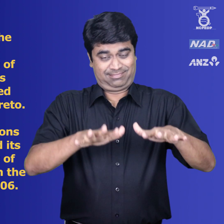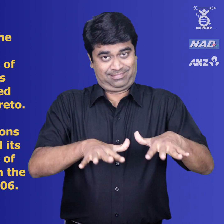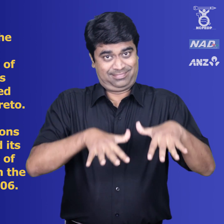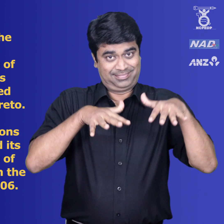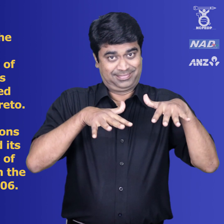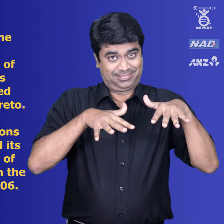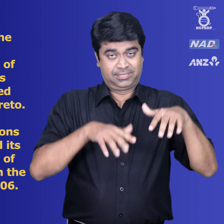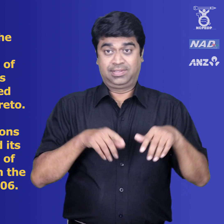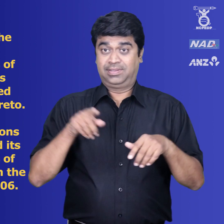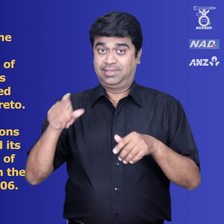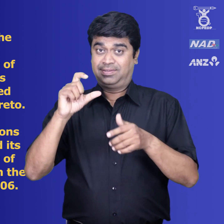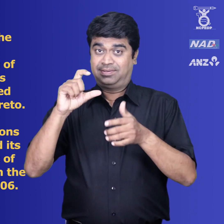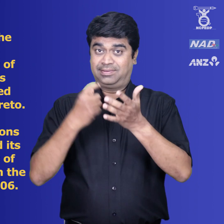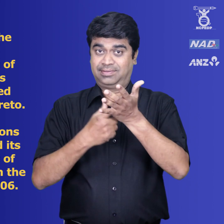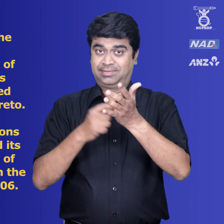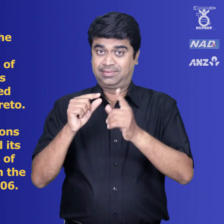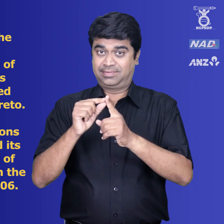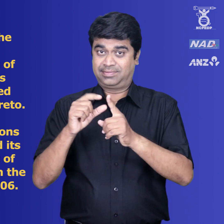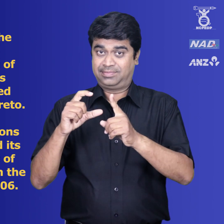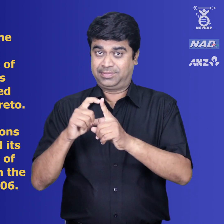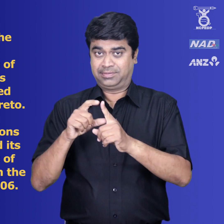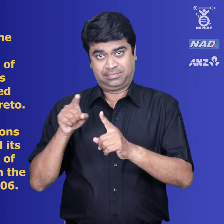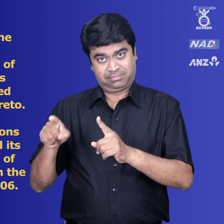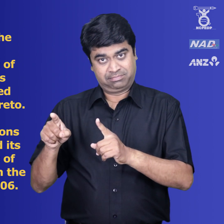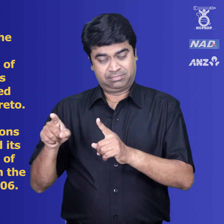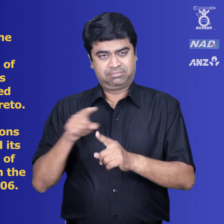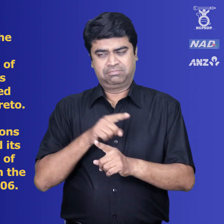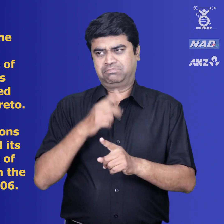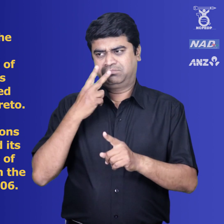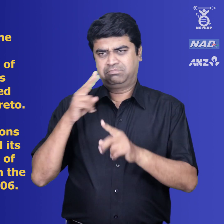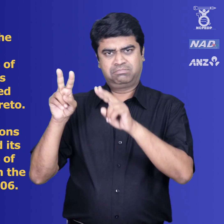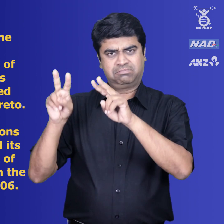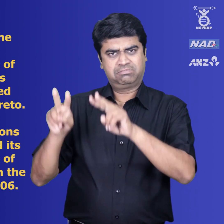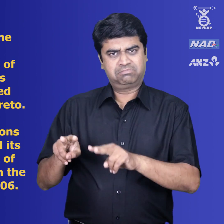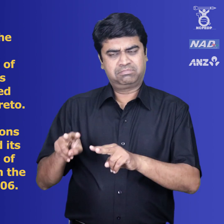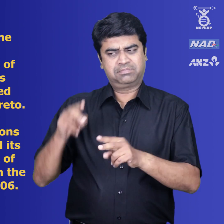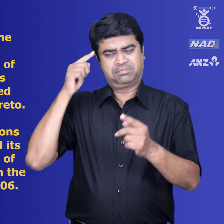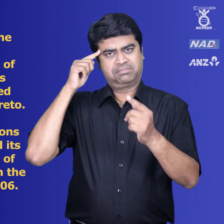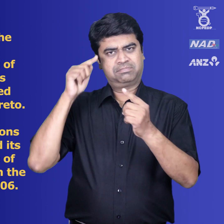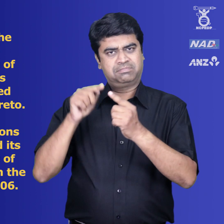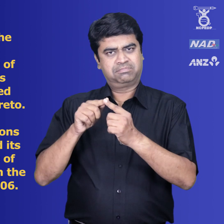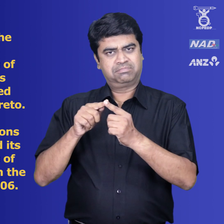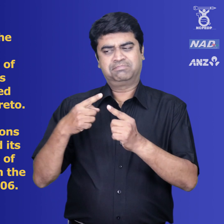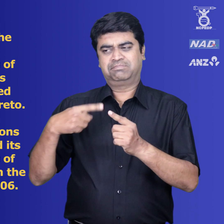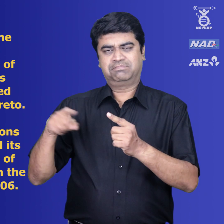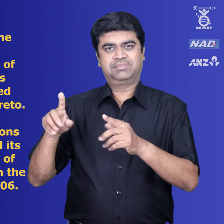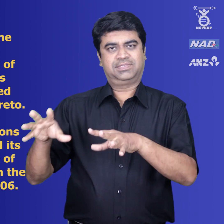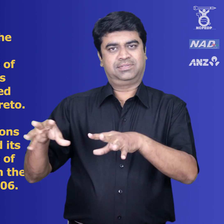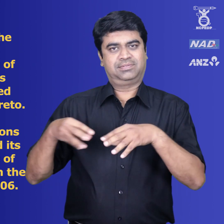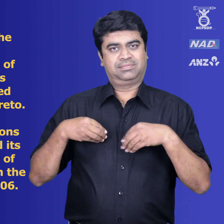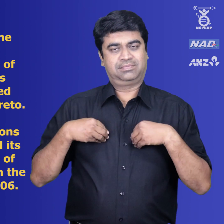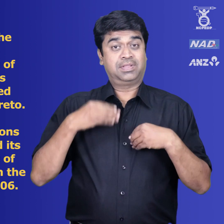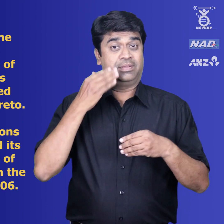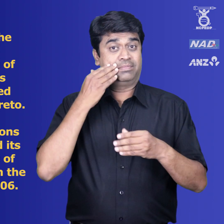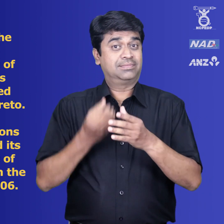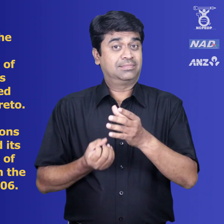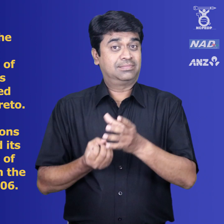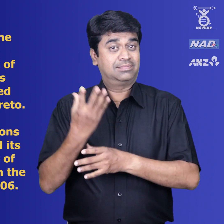matters connected therewith or incidental thereto, whereas the United Nations General Assembly adopted its